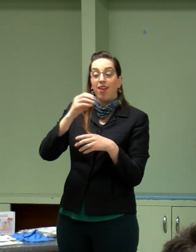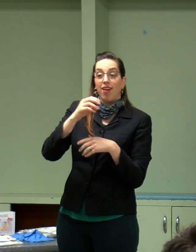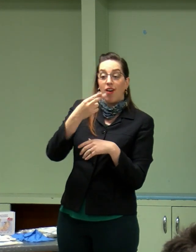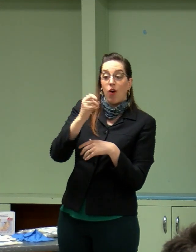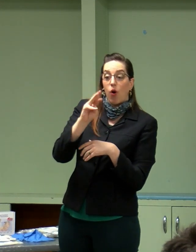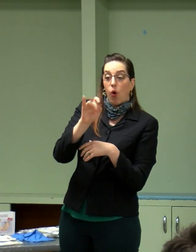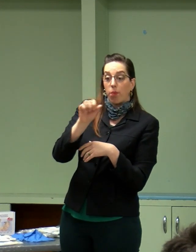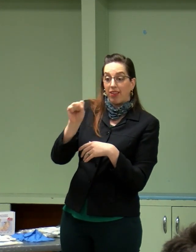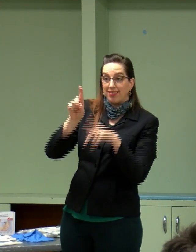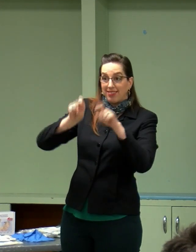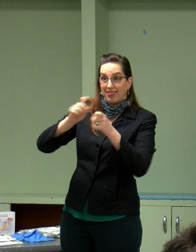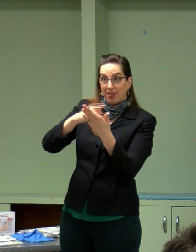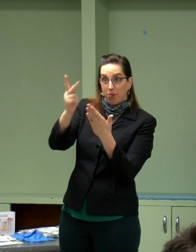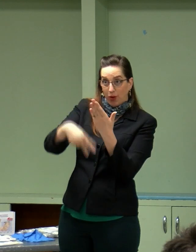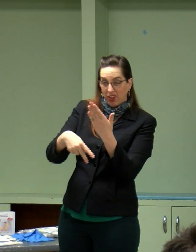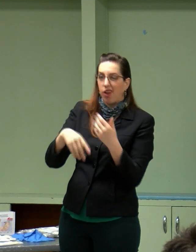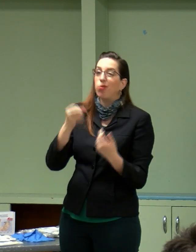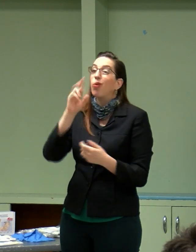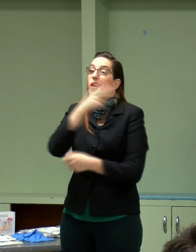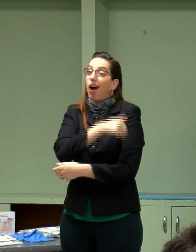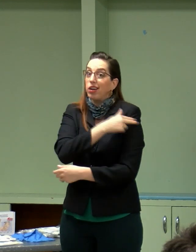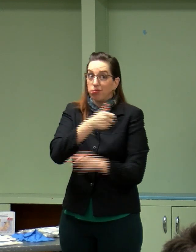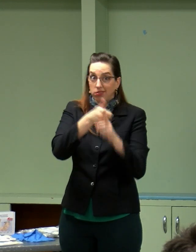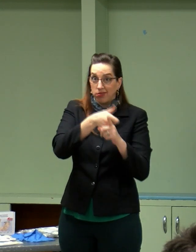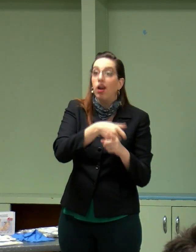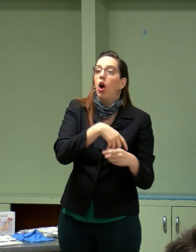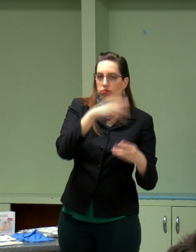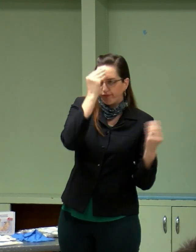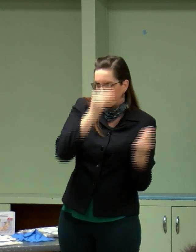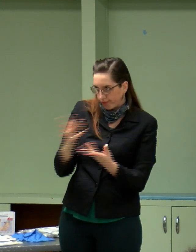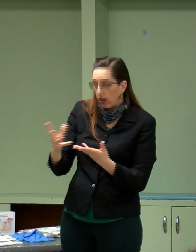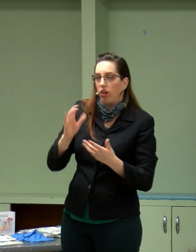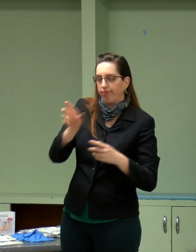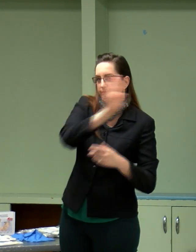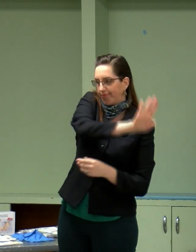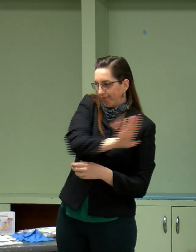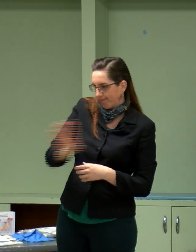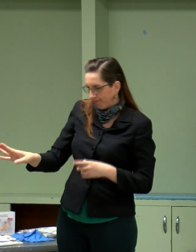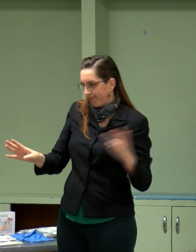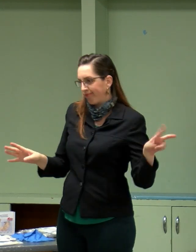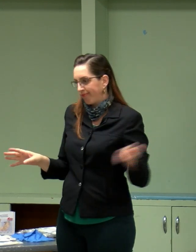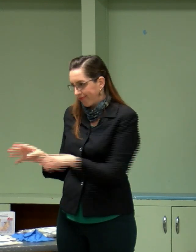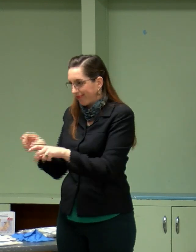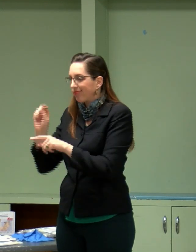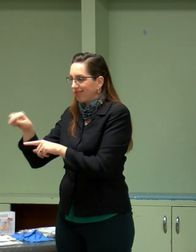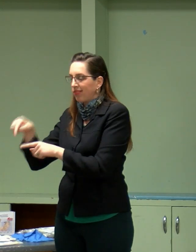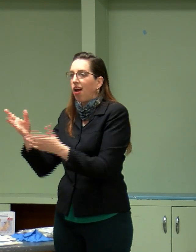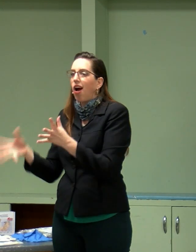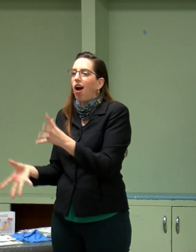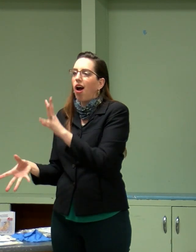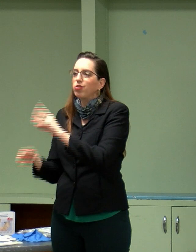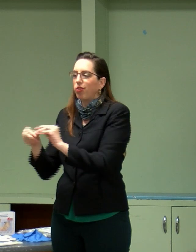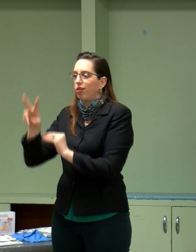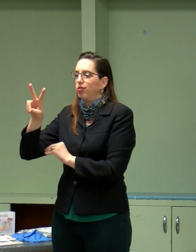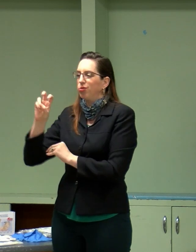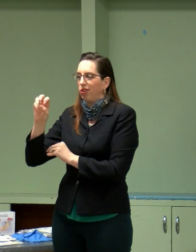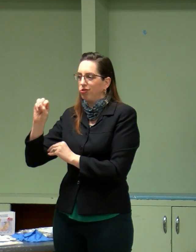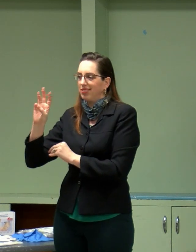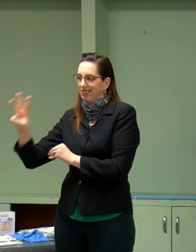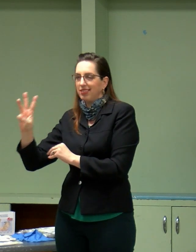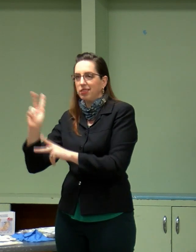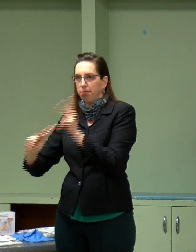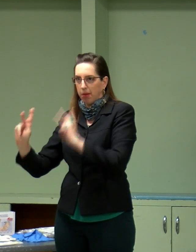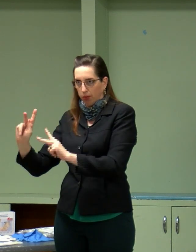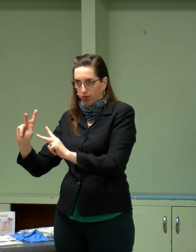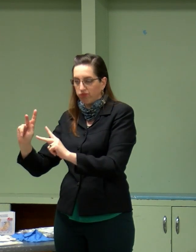program or directly from hospitals. The facility has a capacity for 126 individuals with the ability